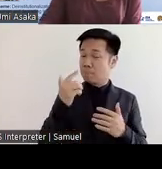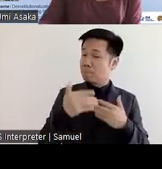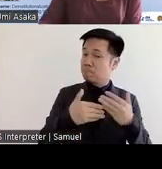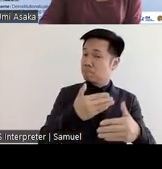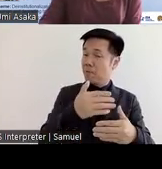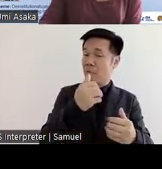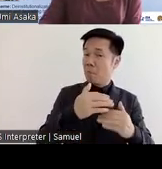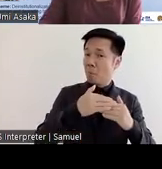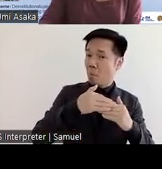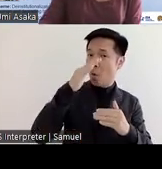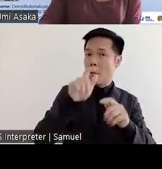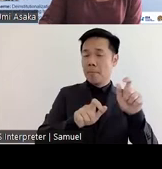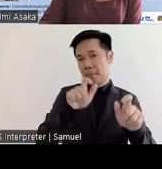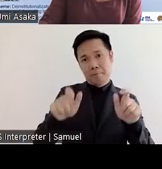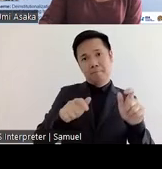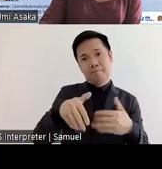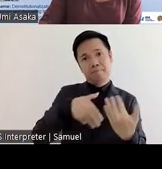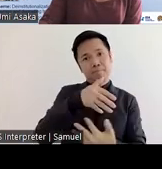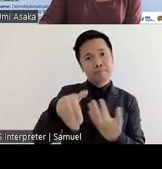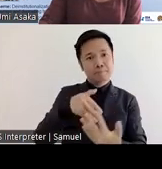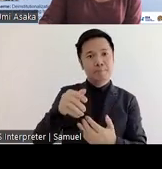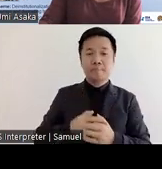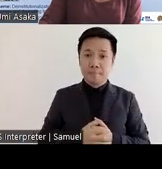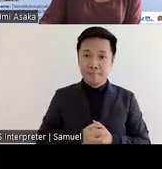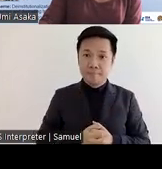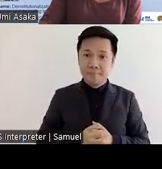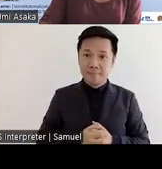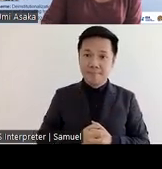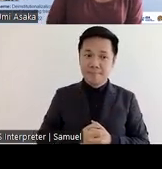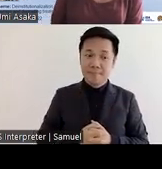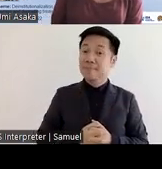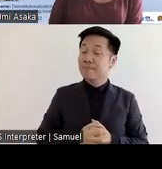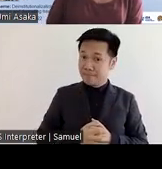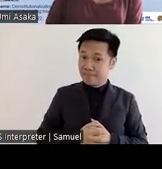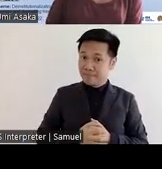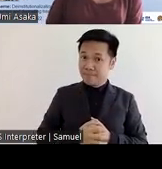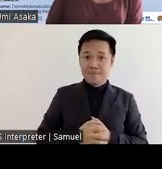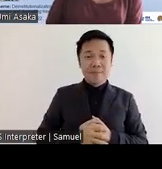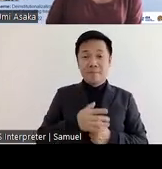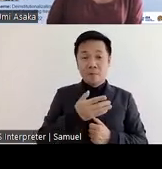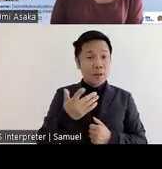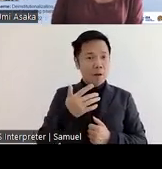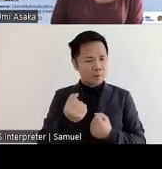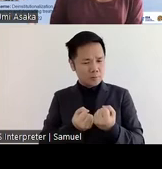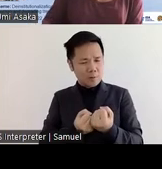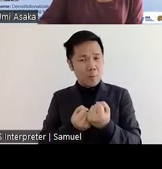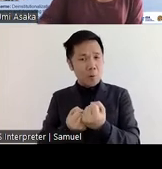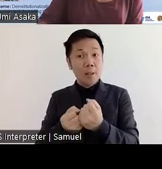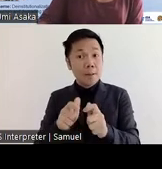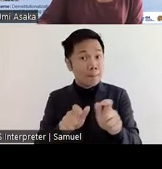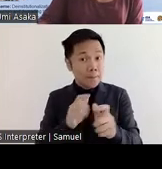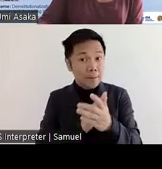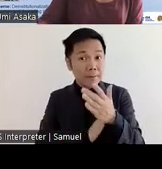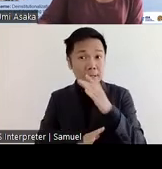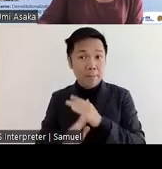more businesses have also joined to provide support workers to disabled people. Next